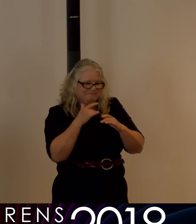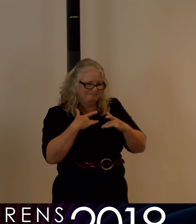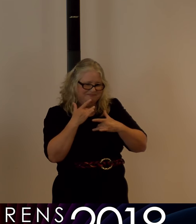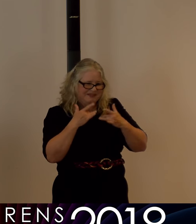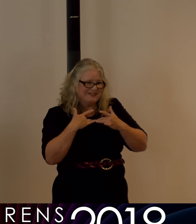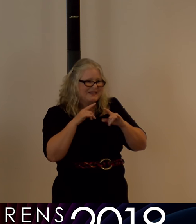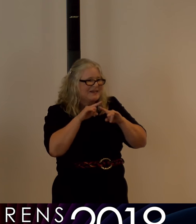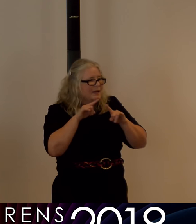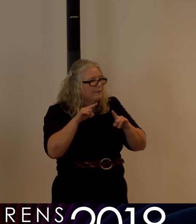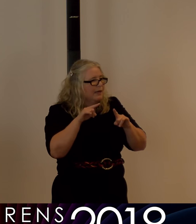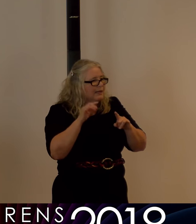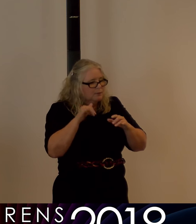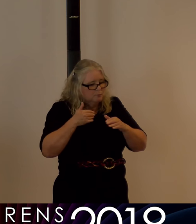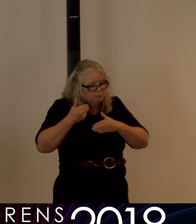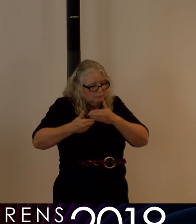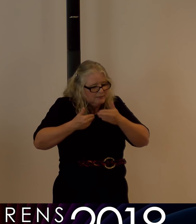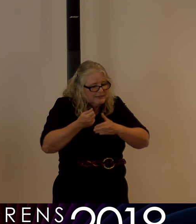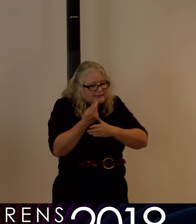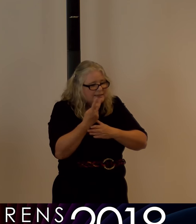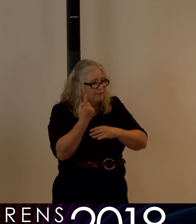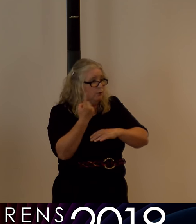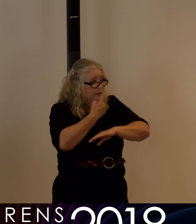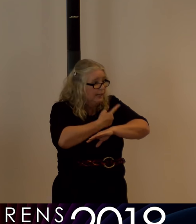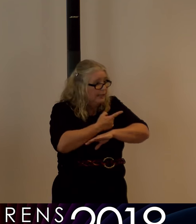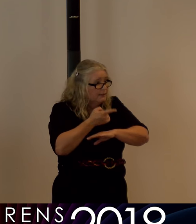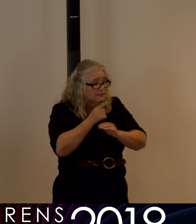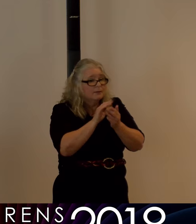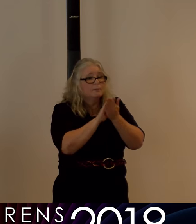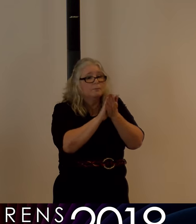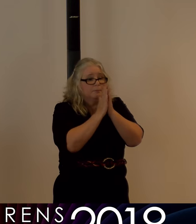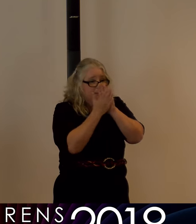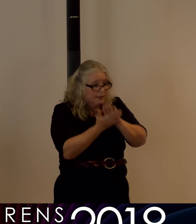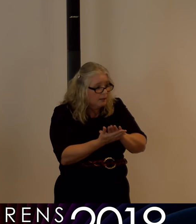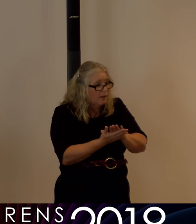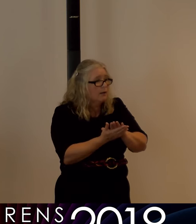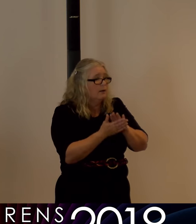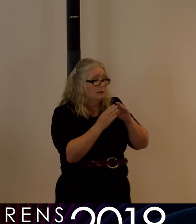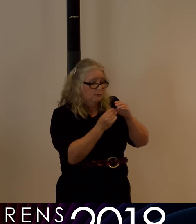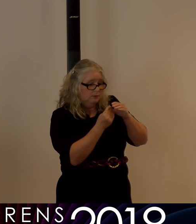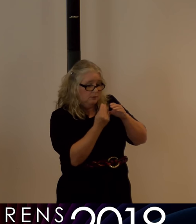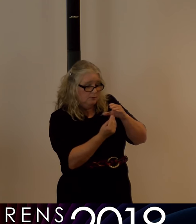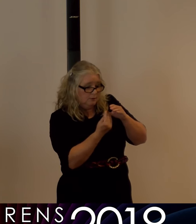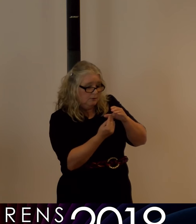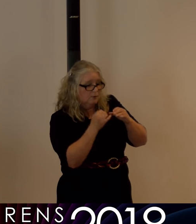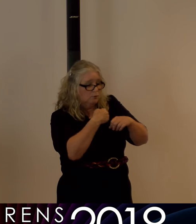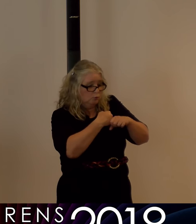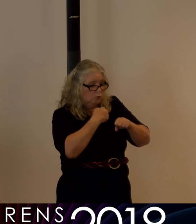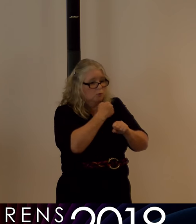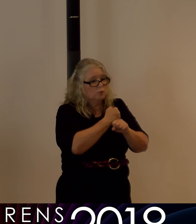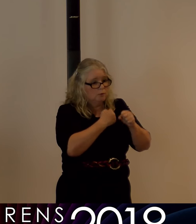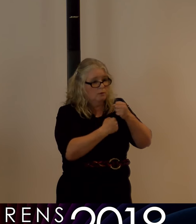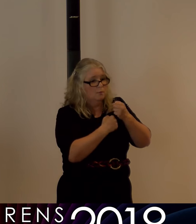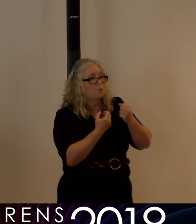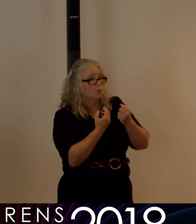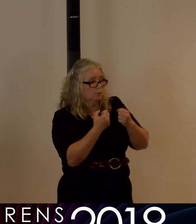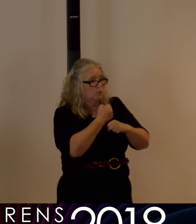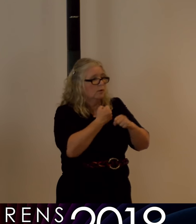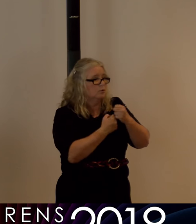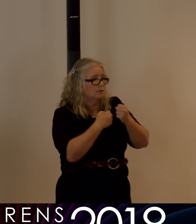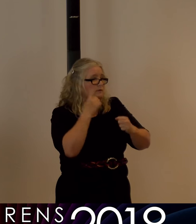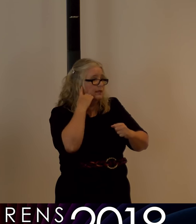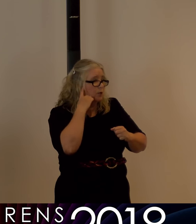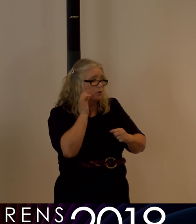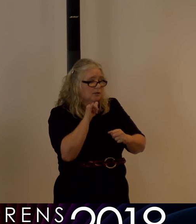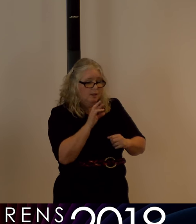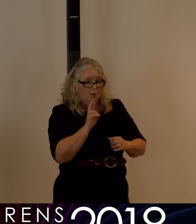that I just showed you with the semicircular canals and the cochlea at the bottom, okay, on the far right. So that far right thing